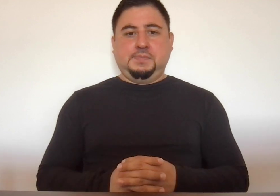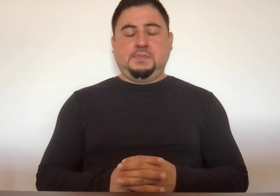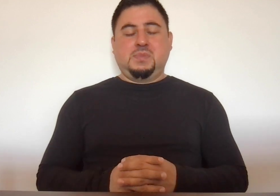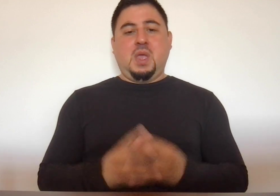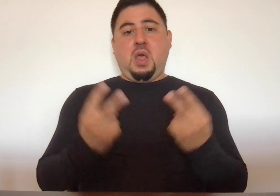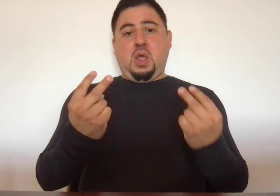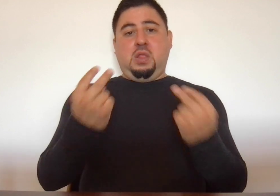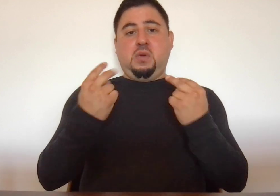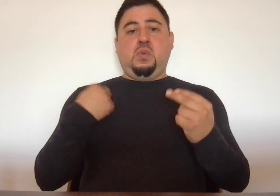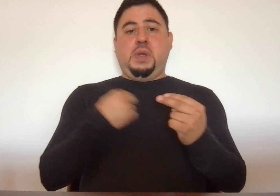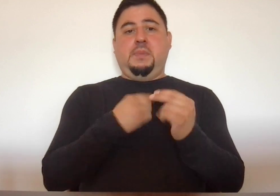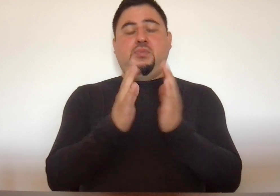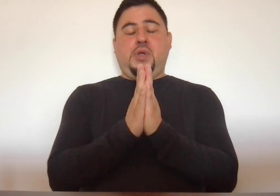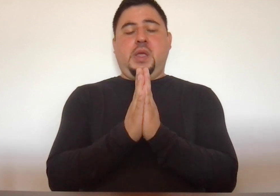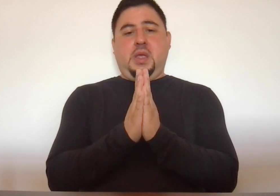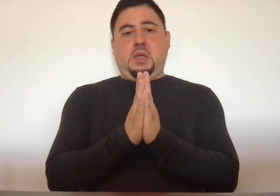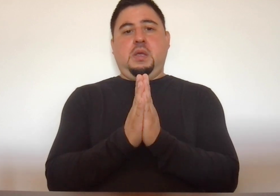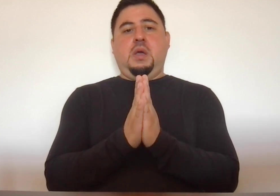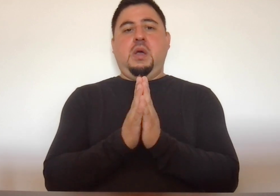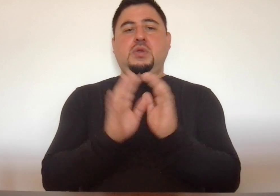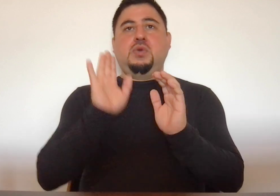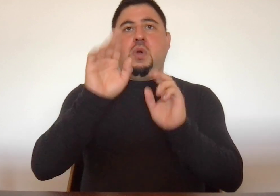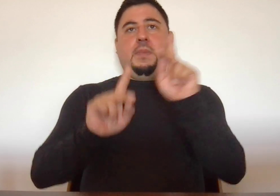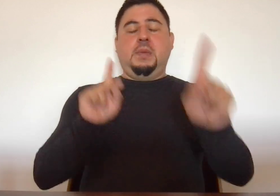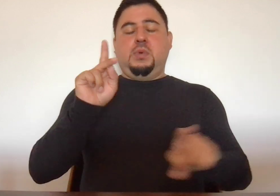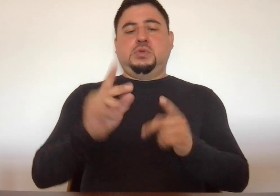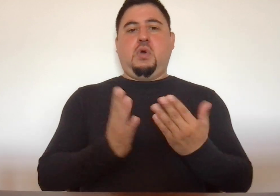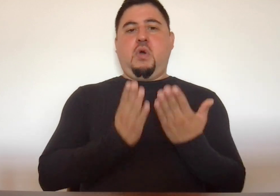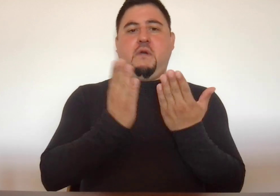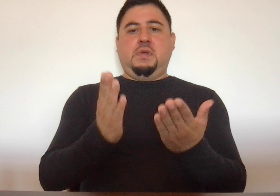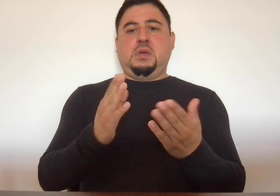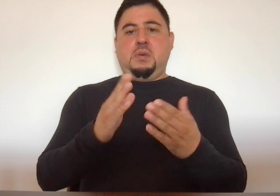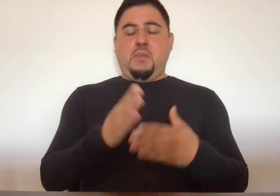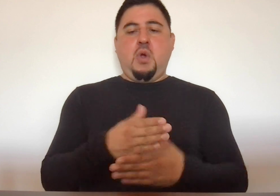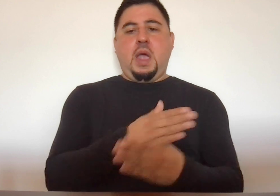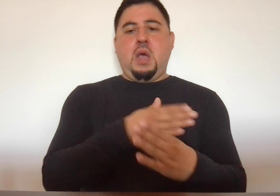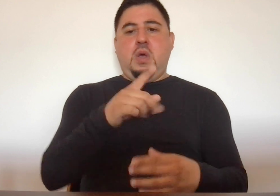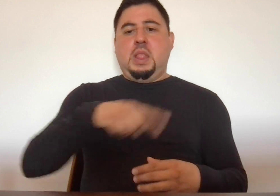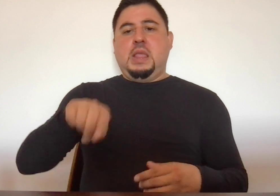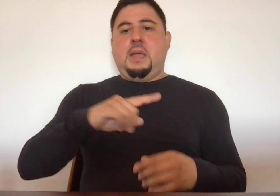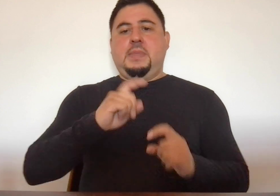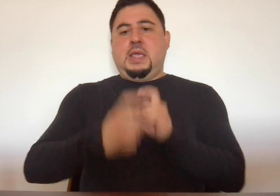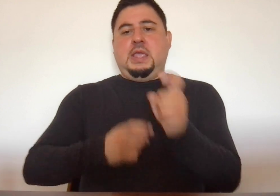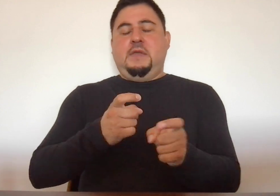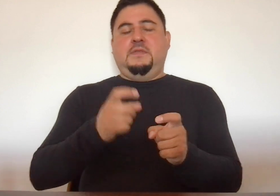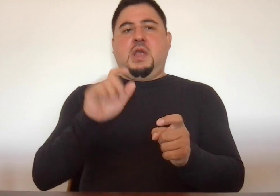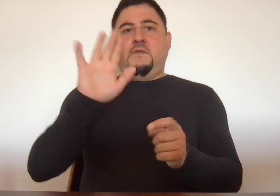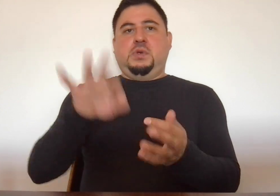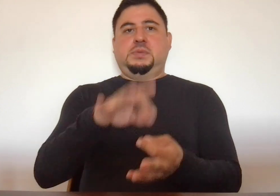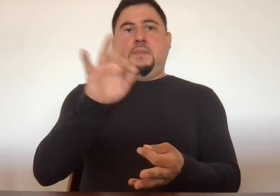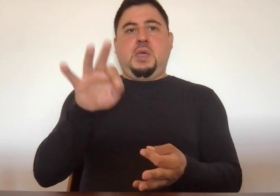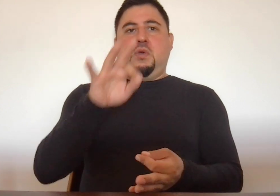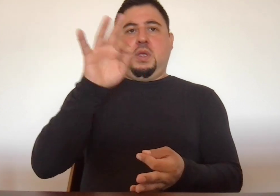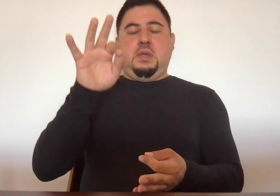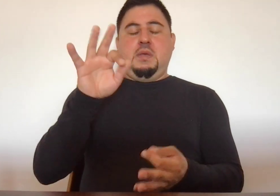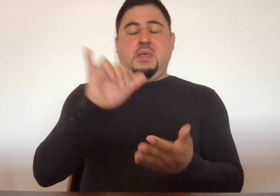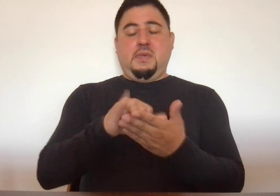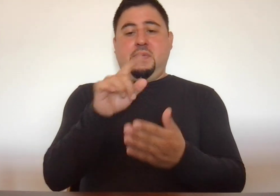pray, upon your people's offering, and pour out upon them the gift of your Spirit, that they may become